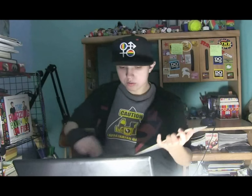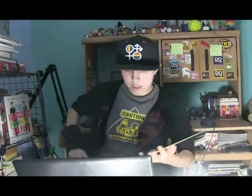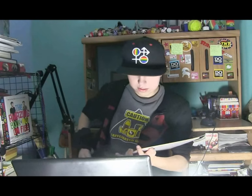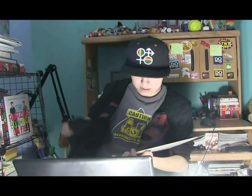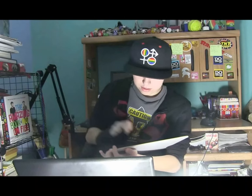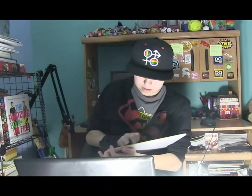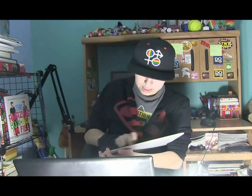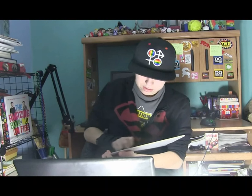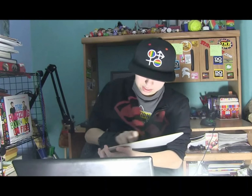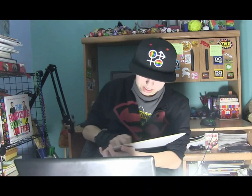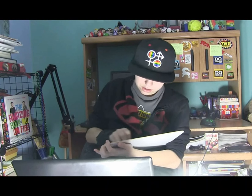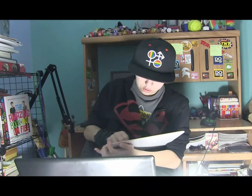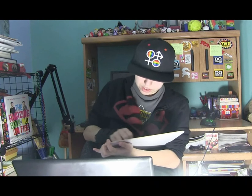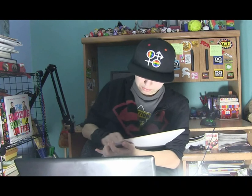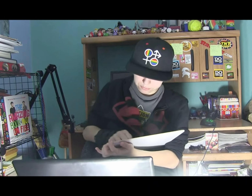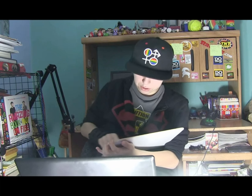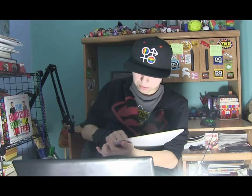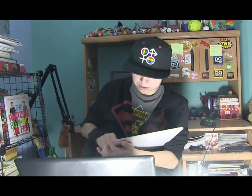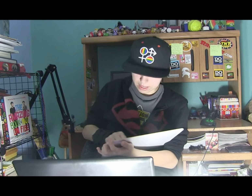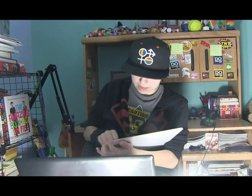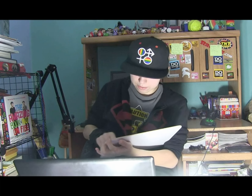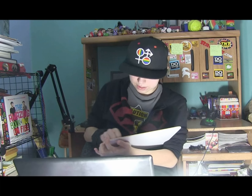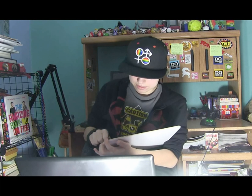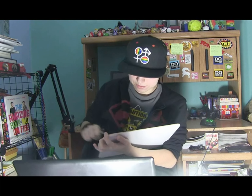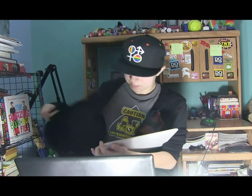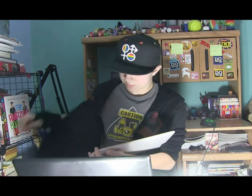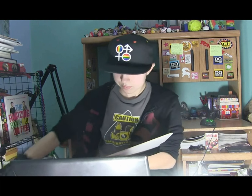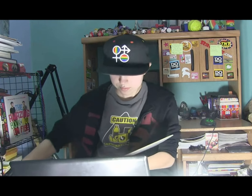Alright, continuing forward now.